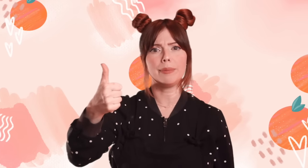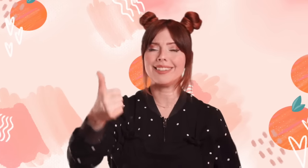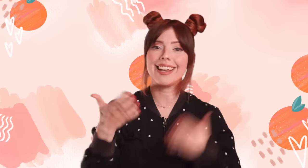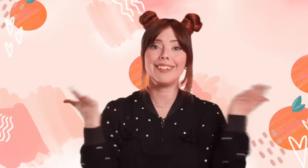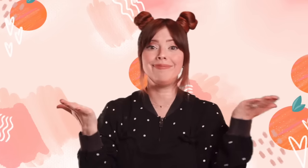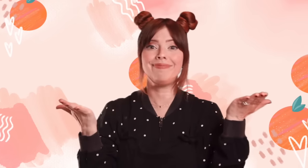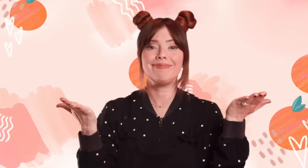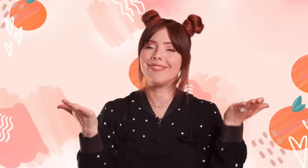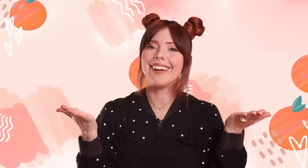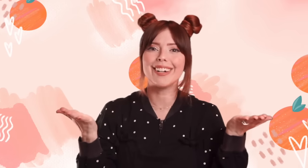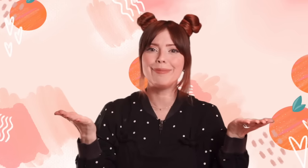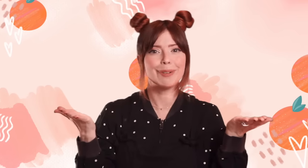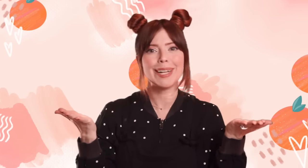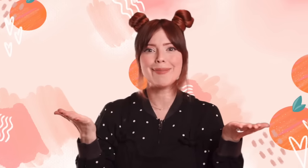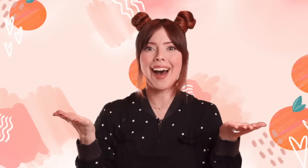said, "What a good boy am I."